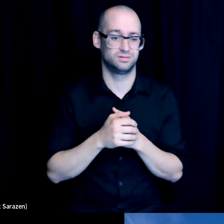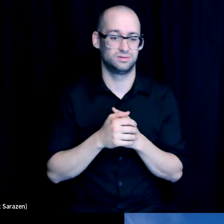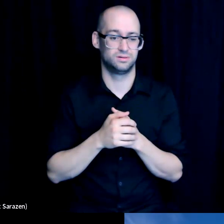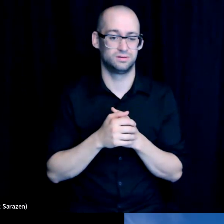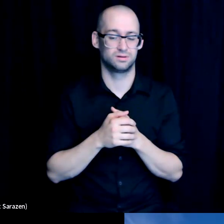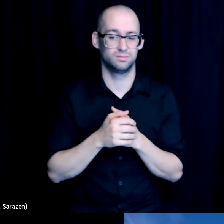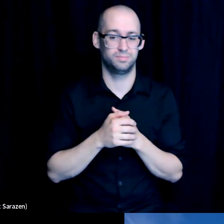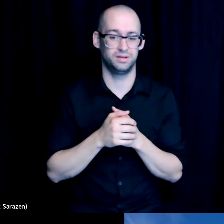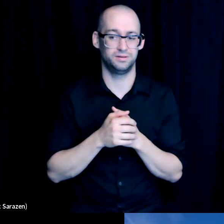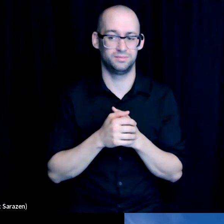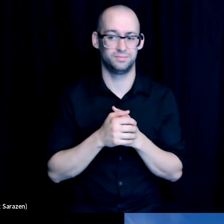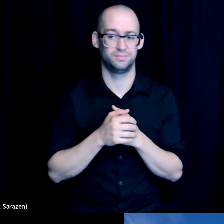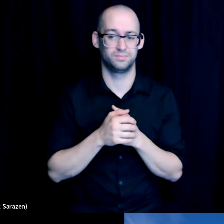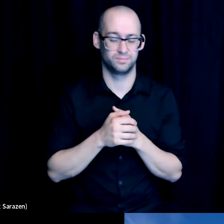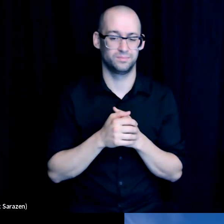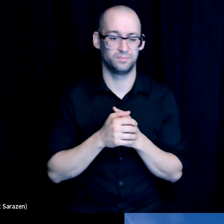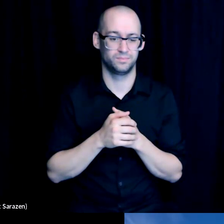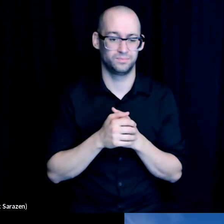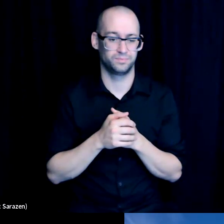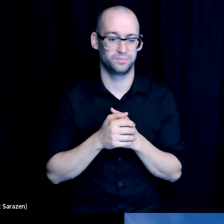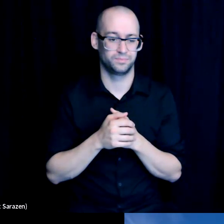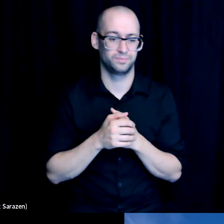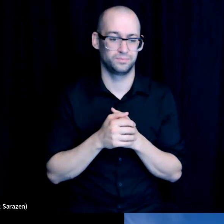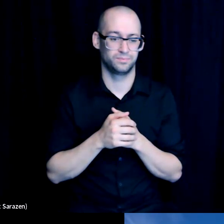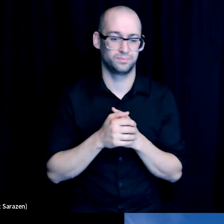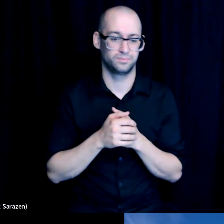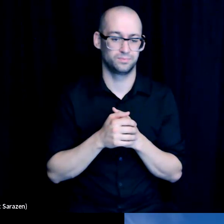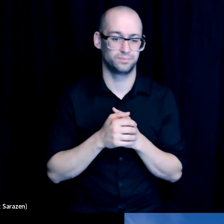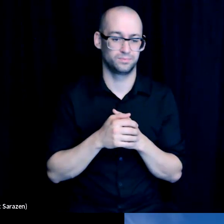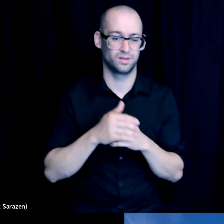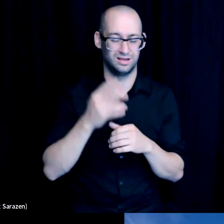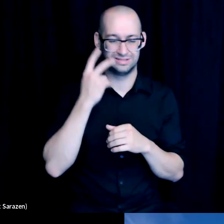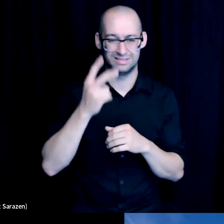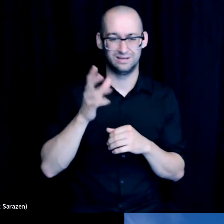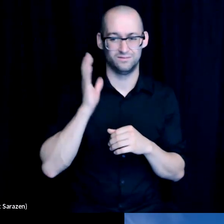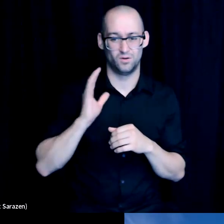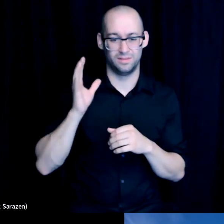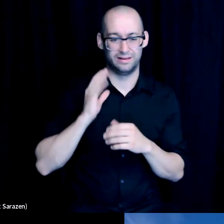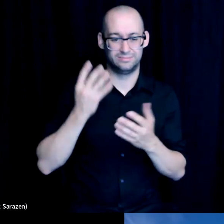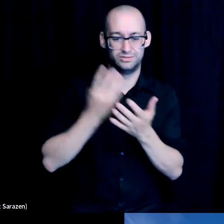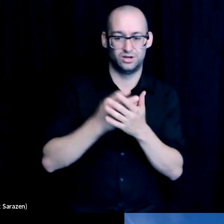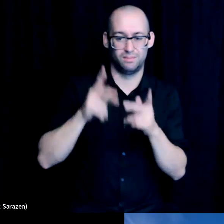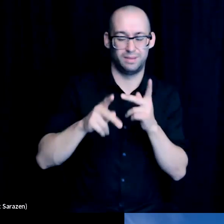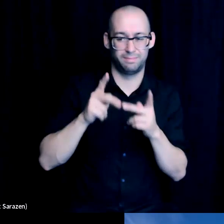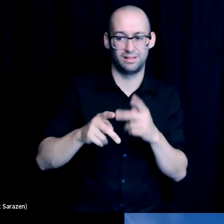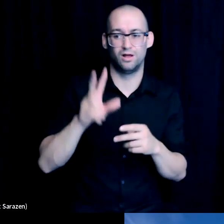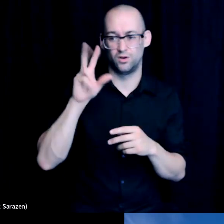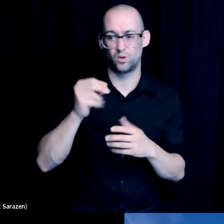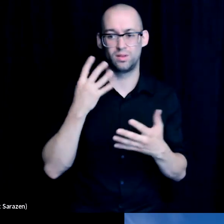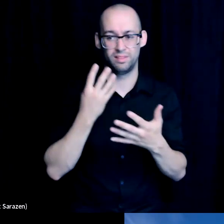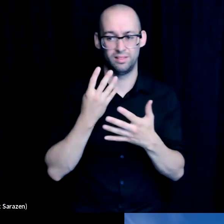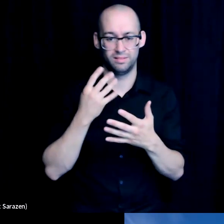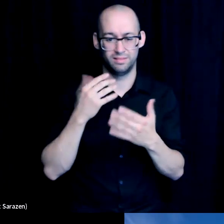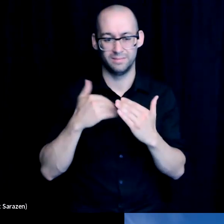Oakland, California. Come do a tour and see formerly incarcerated people who have no limitations on what they can